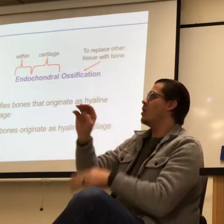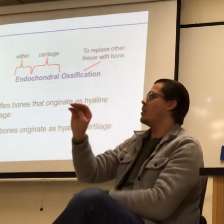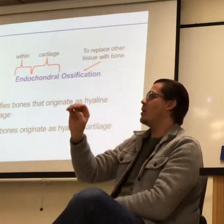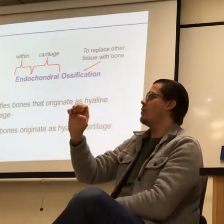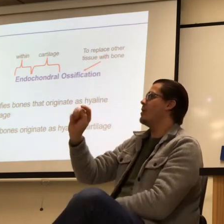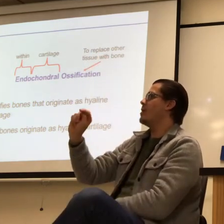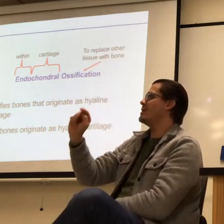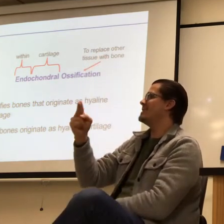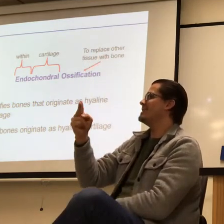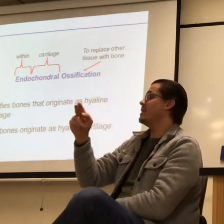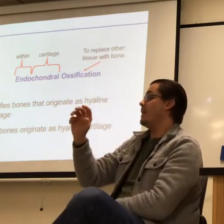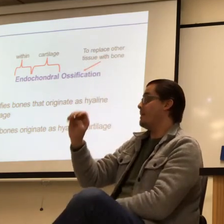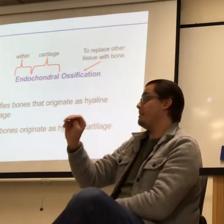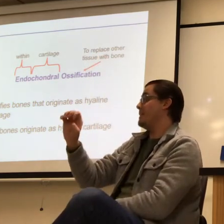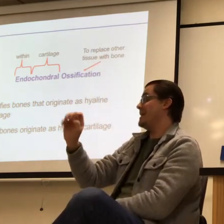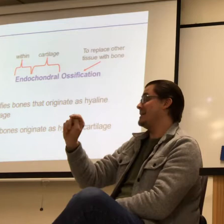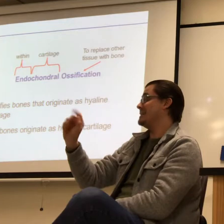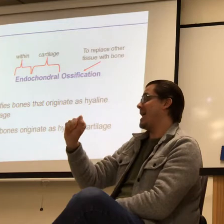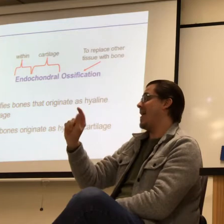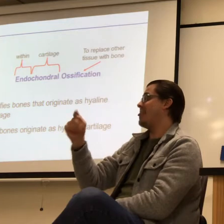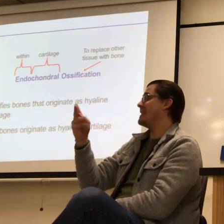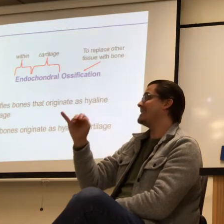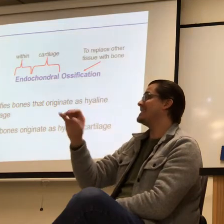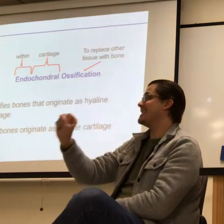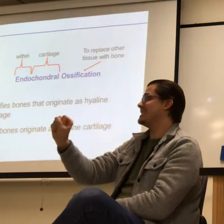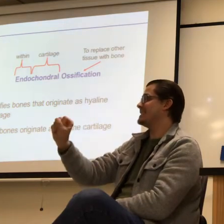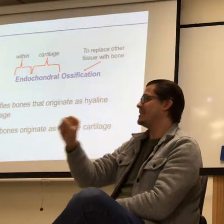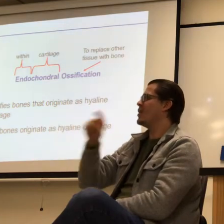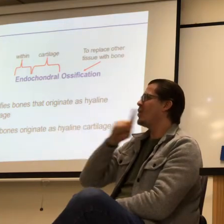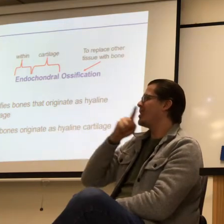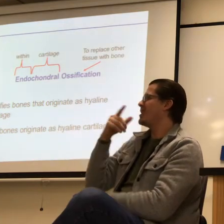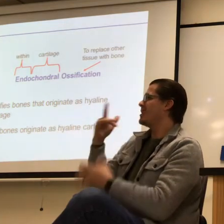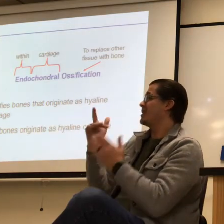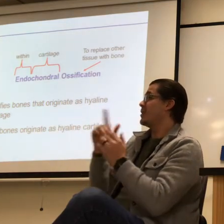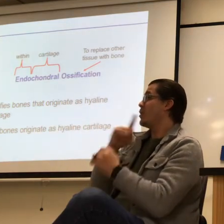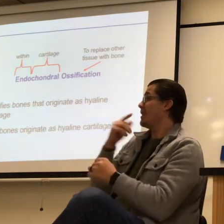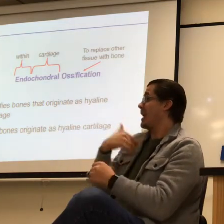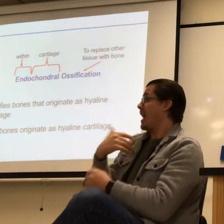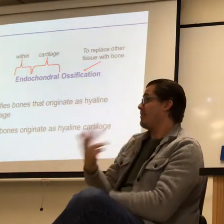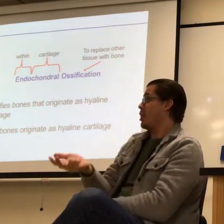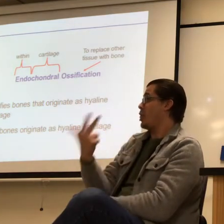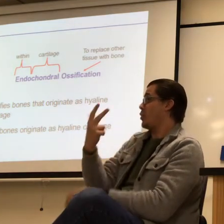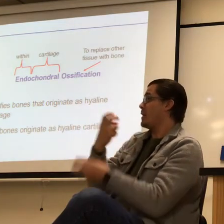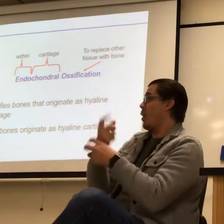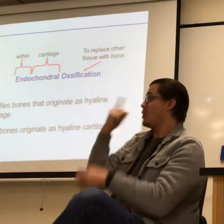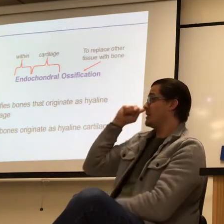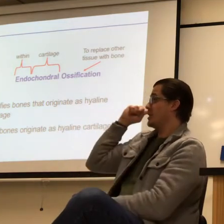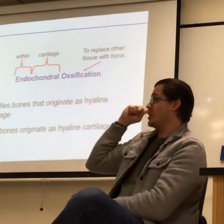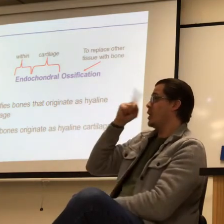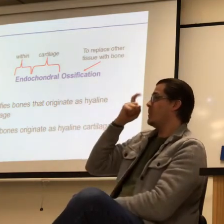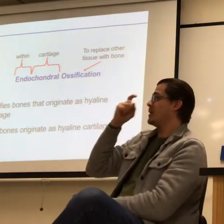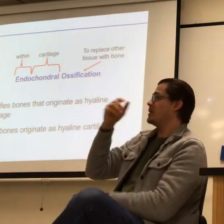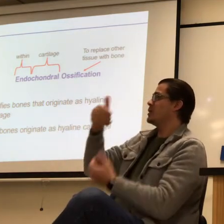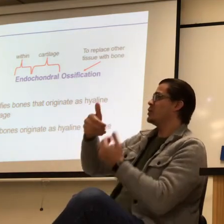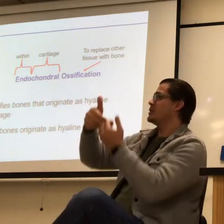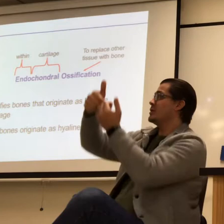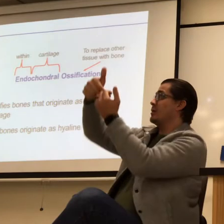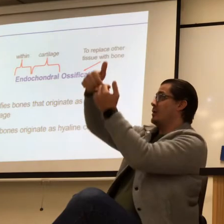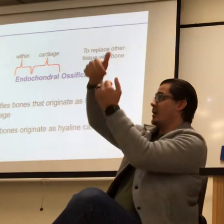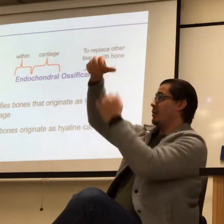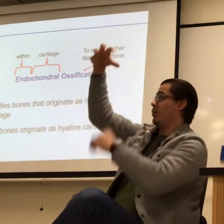prior to the bony fusion of the growth plate, technically you have three bones here because they're separated by this